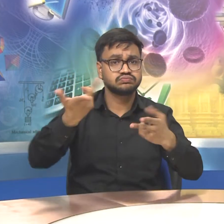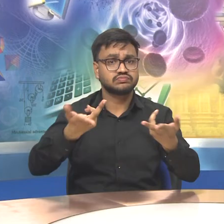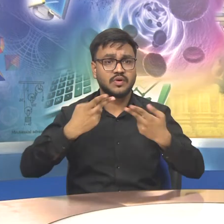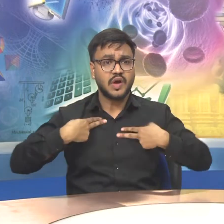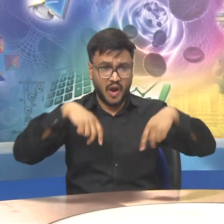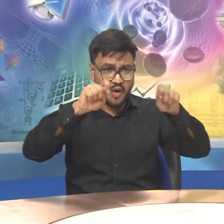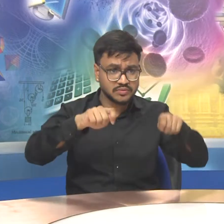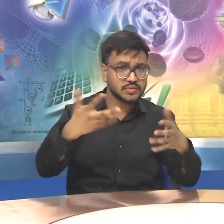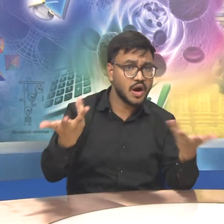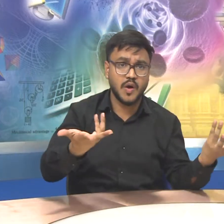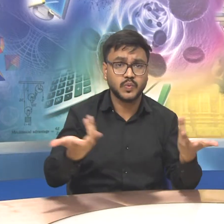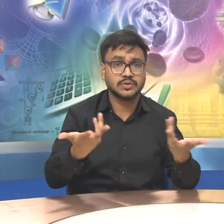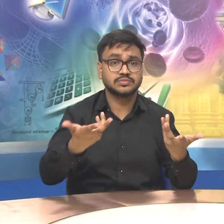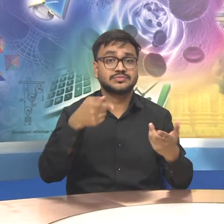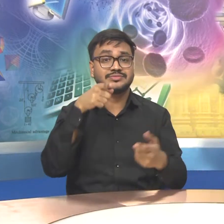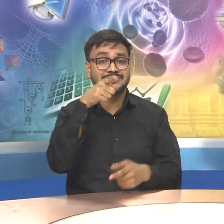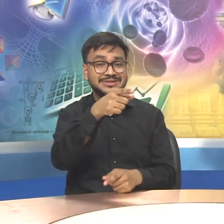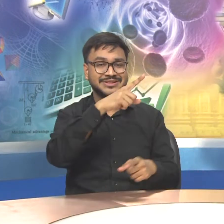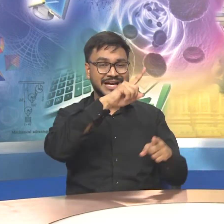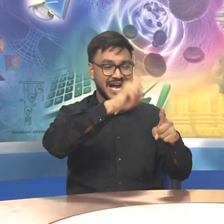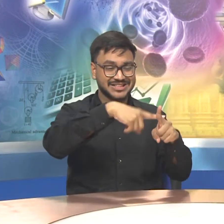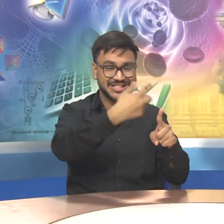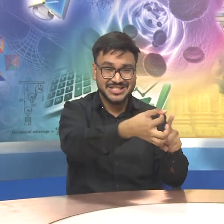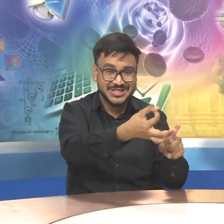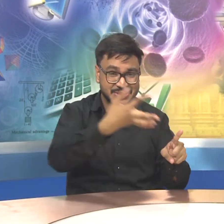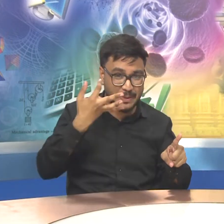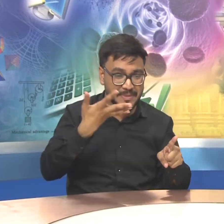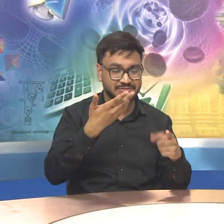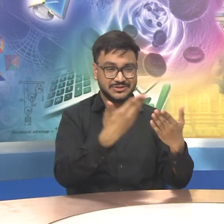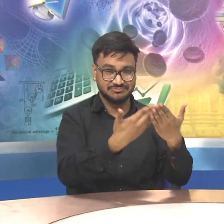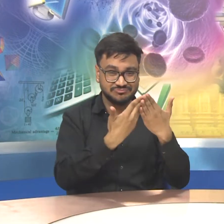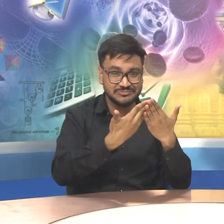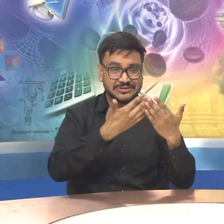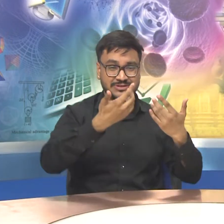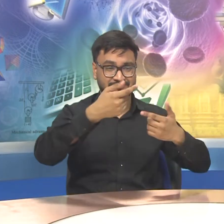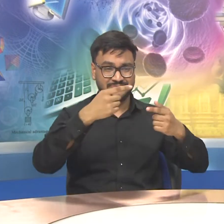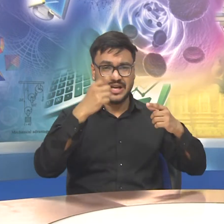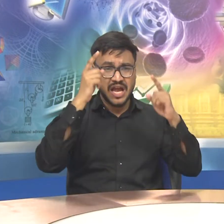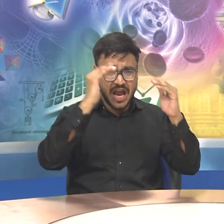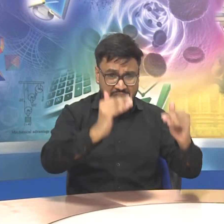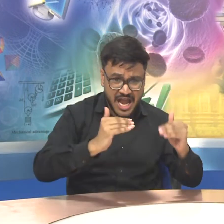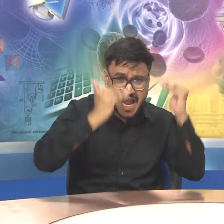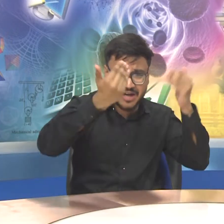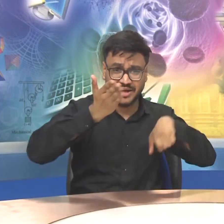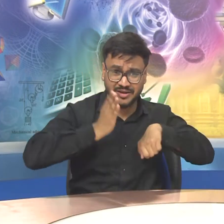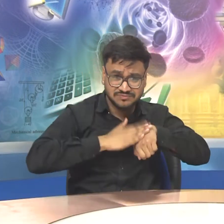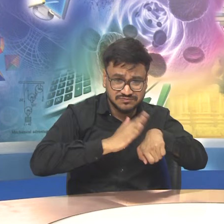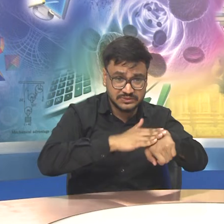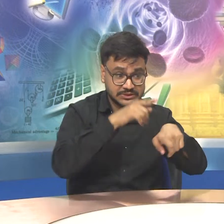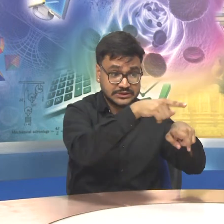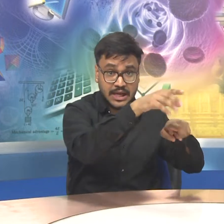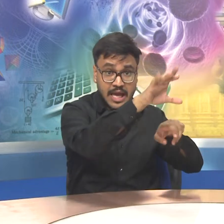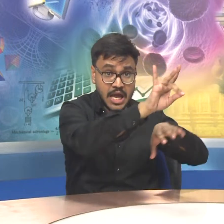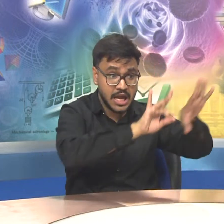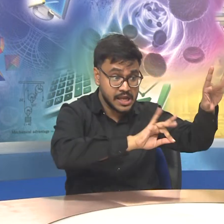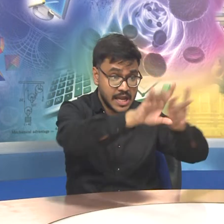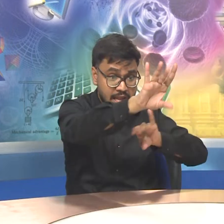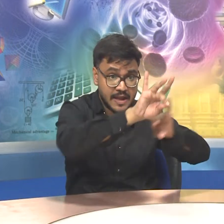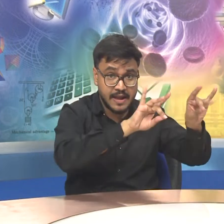Whenever there is vacancy or a likely vacancy in Supreme Court, the Chief Justice and